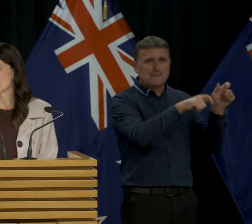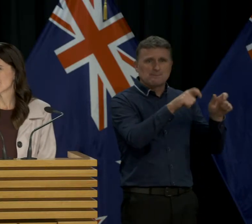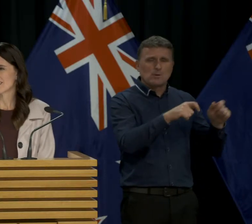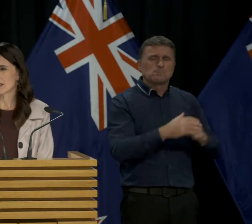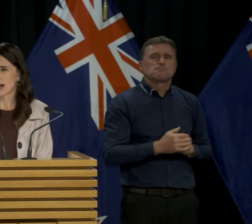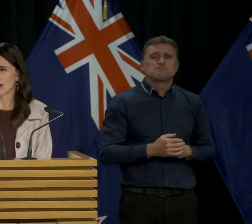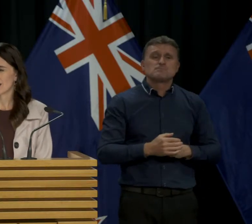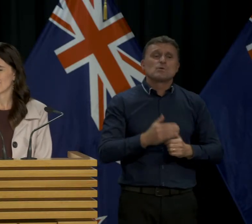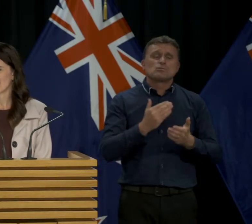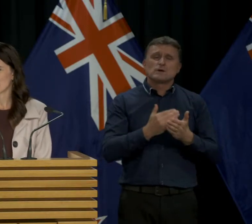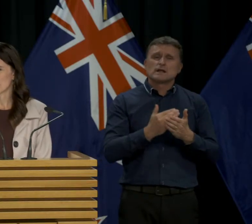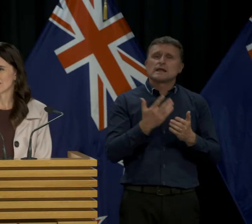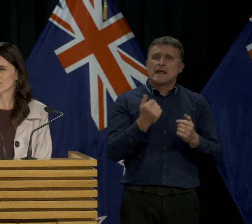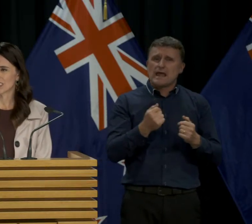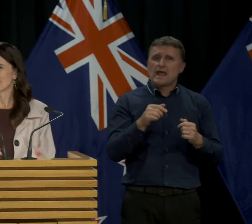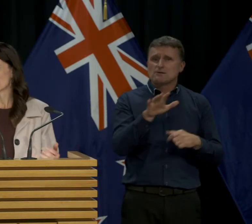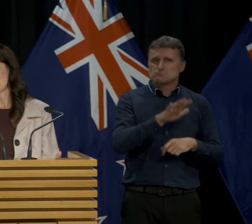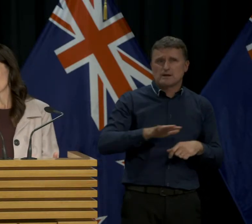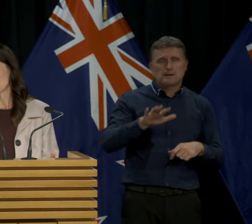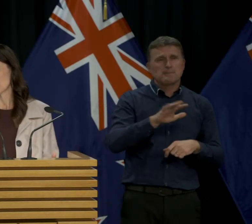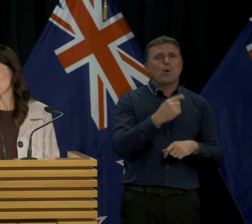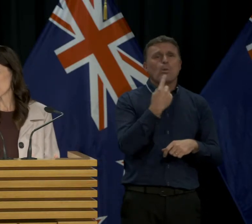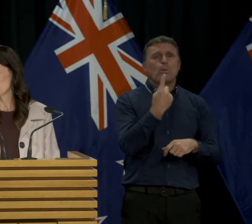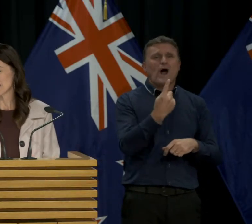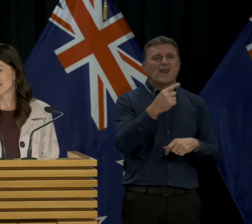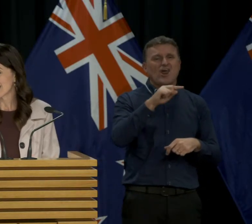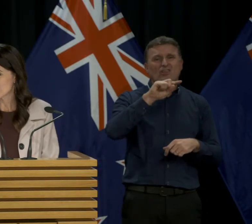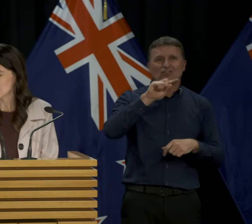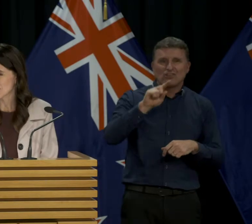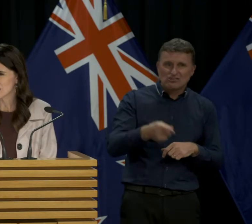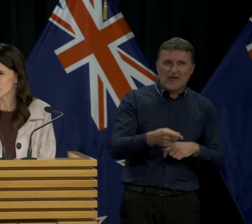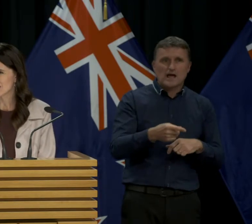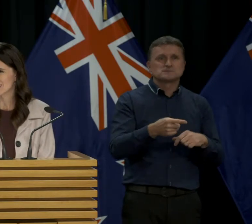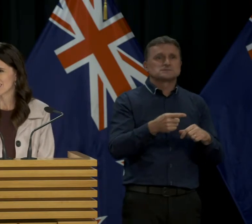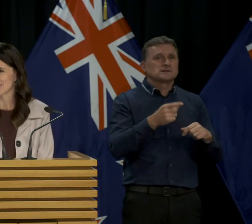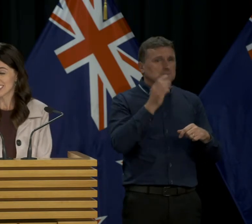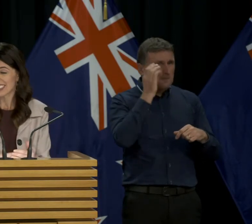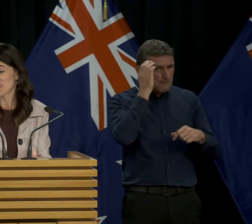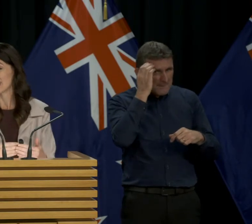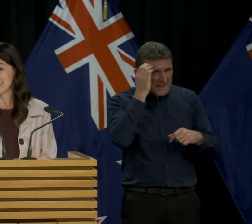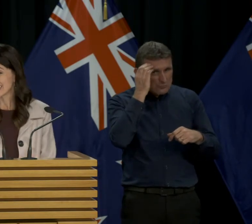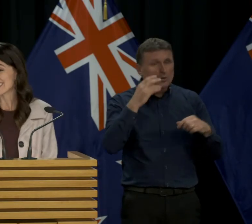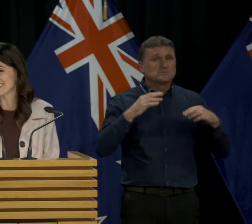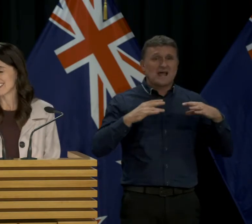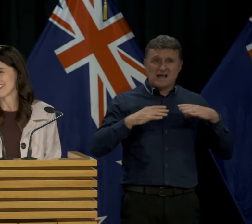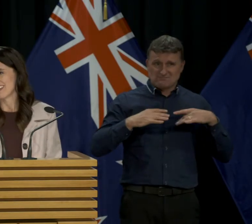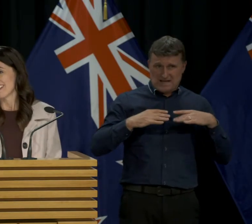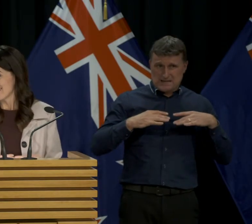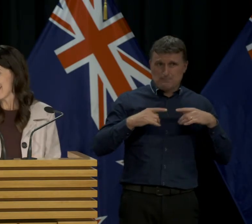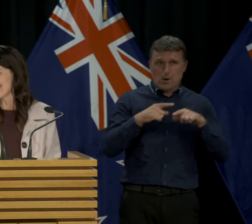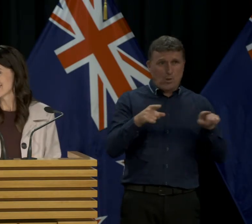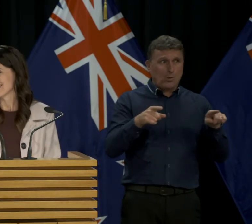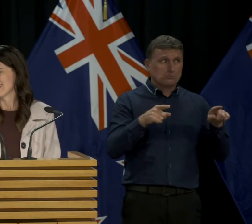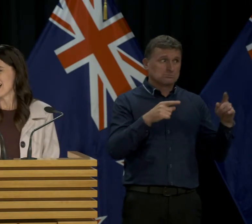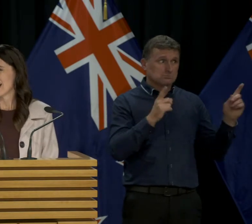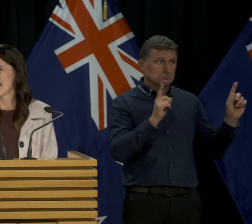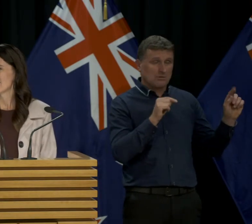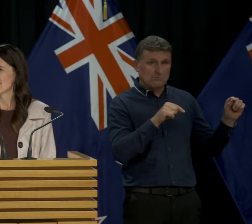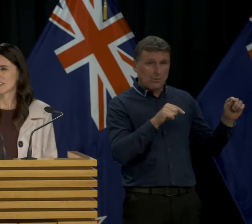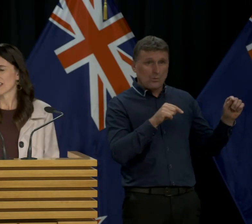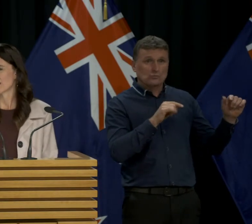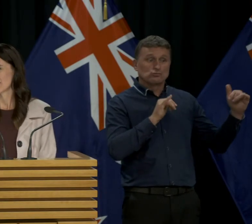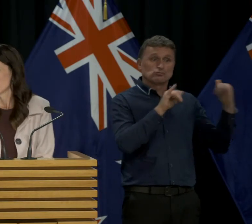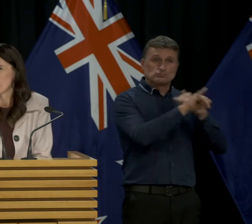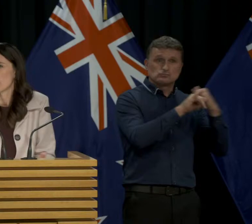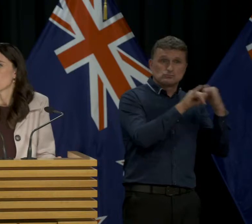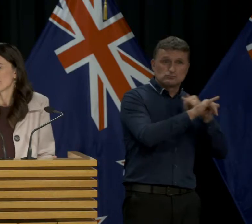1,000 spaces that are being released as a result of the Trans-Tasman arrangement. So this is actually less than that. And